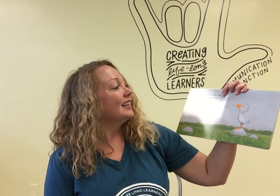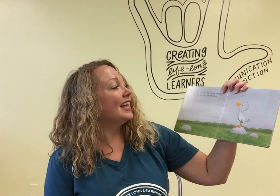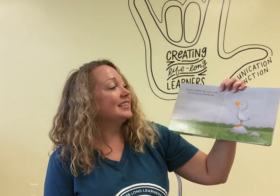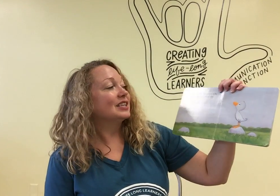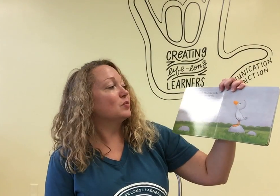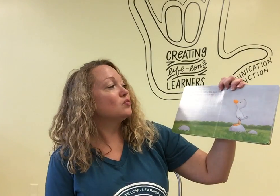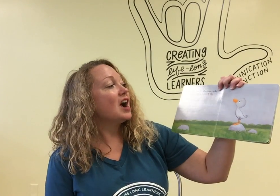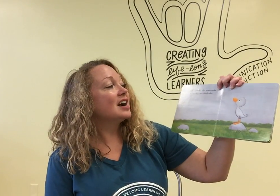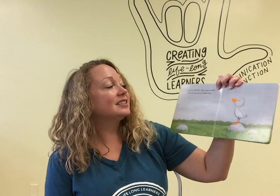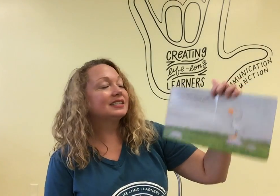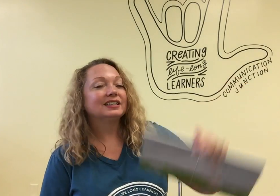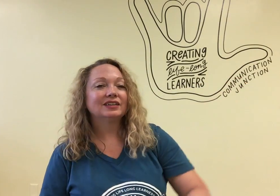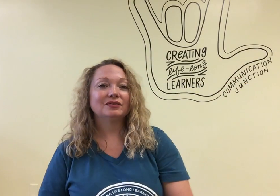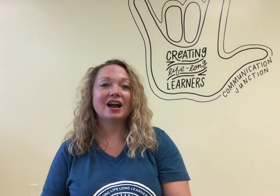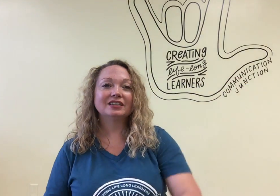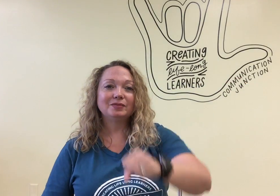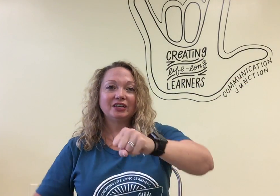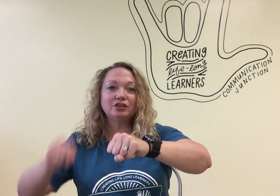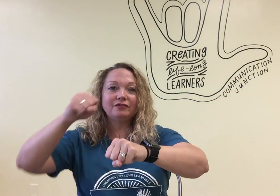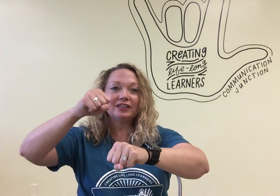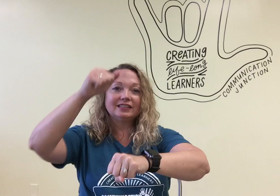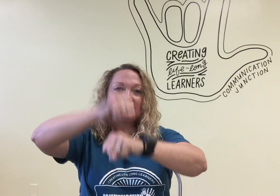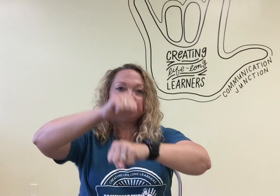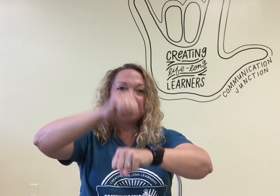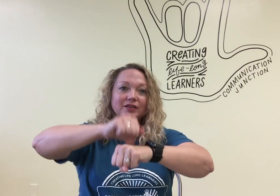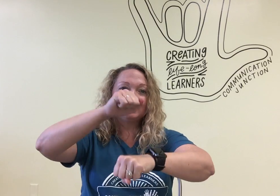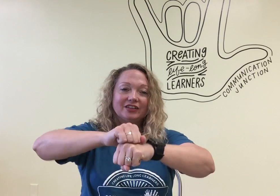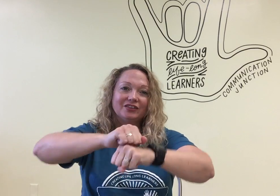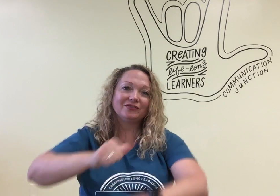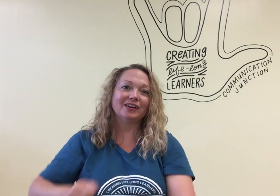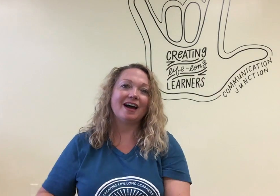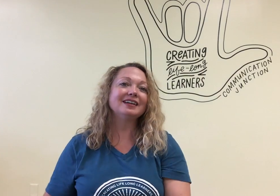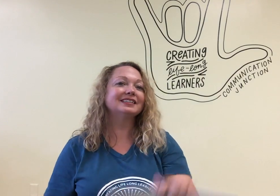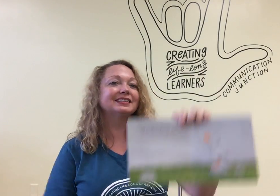Like some rocks. Rocks, you make 2 fists and you pound them together. Rocks.